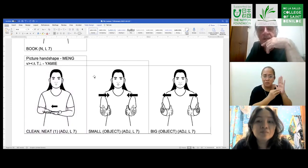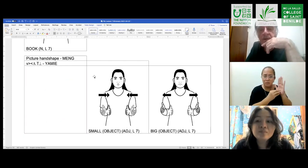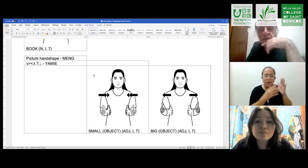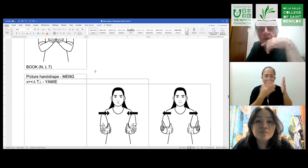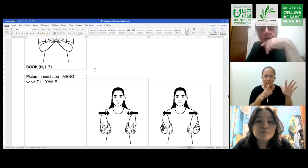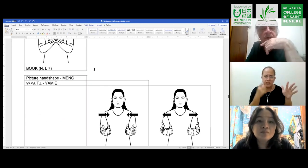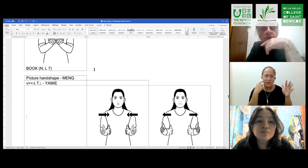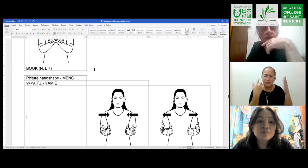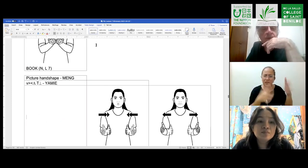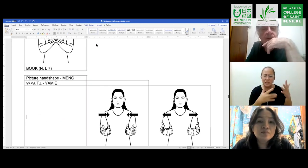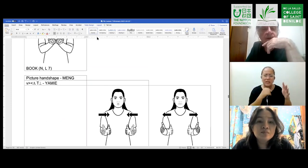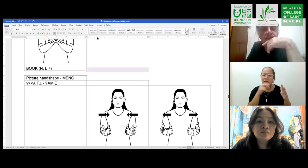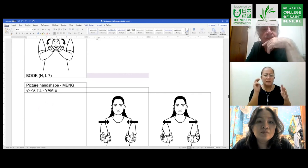So you don't need to go through again.